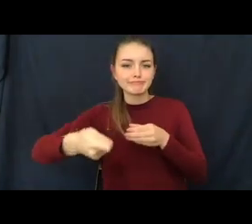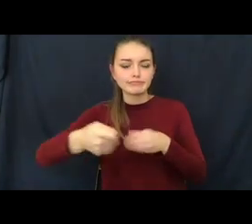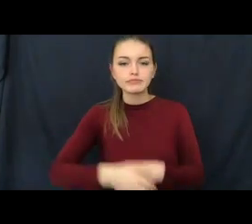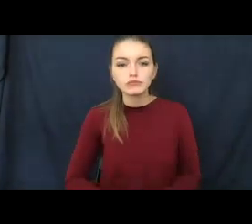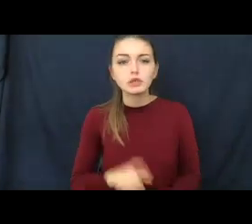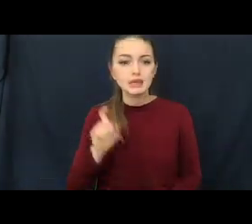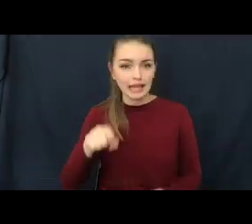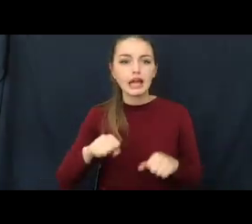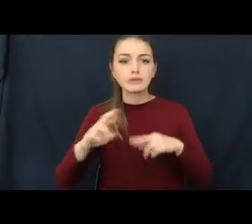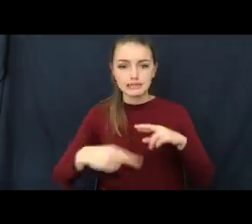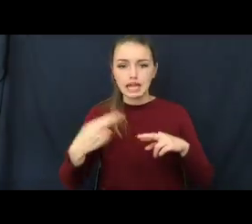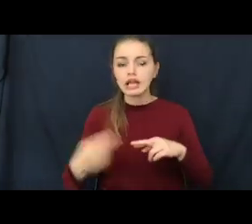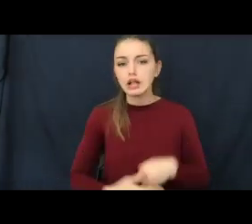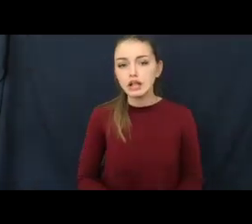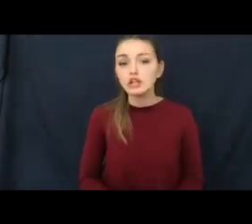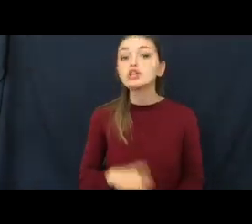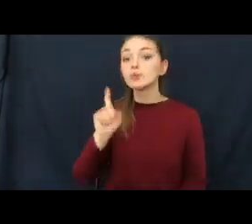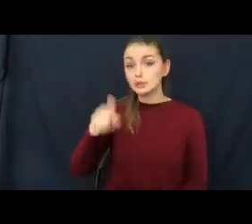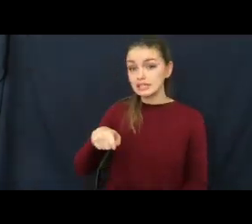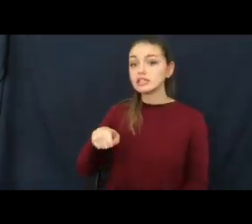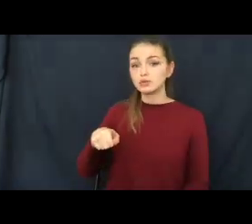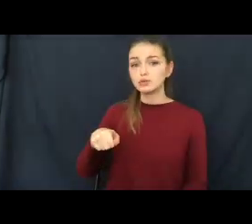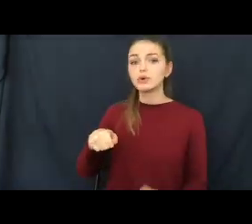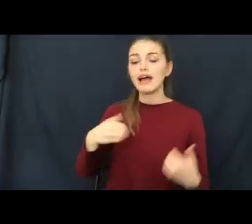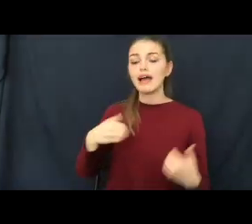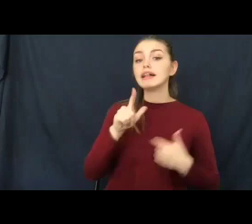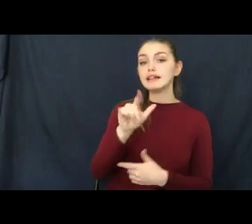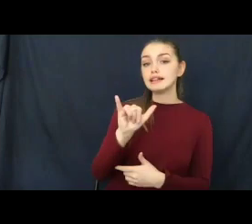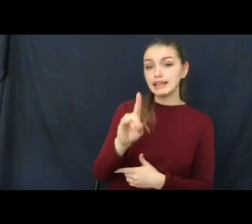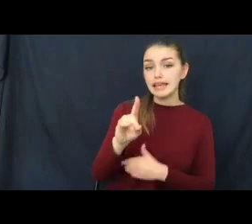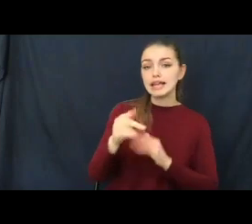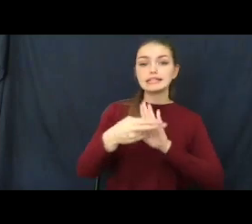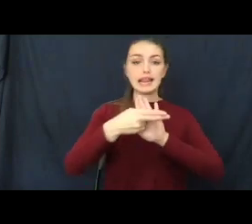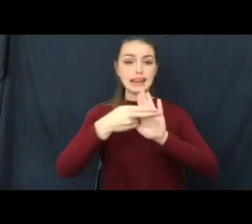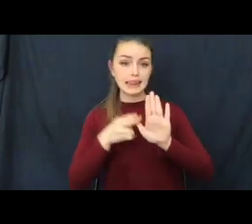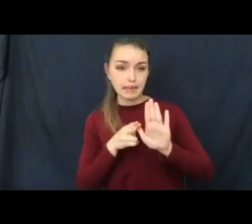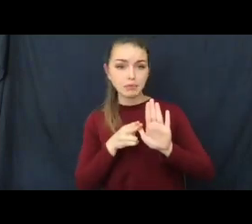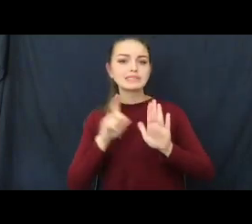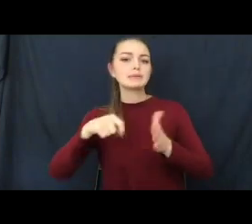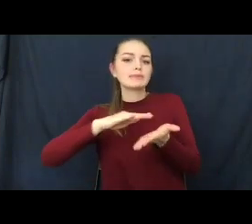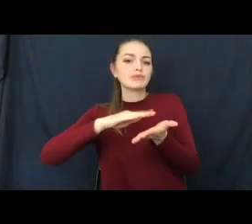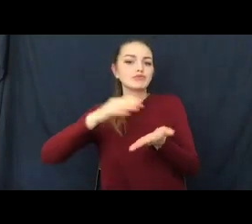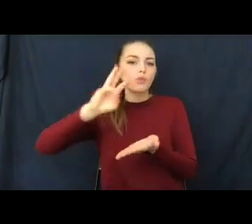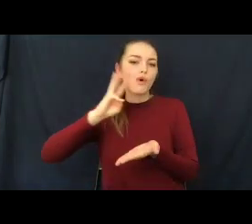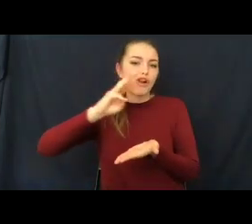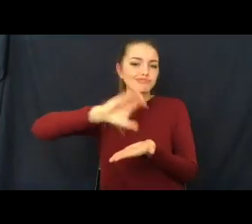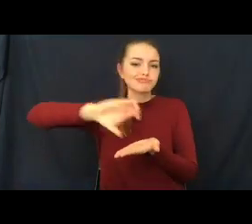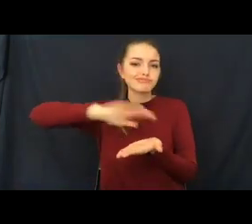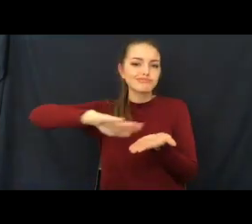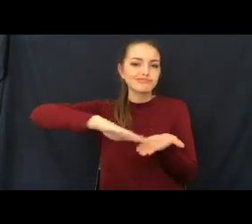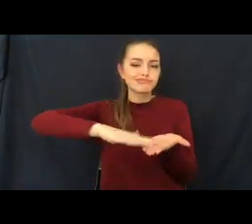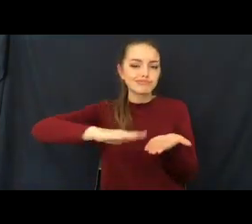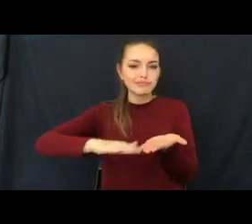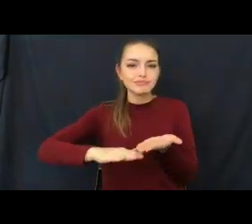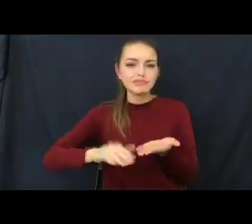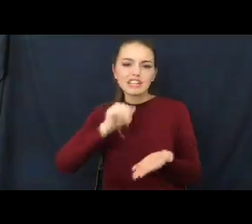an You important thing, right? It does need to Yeah. be lids and labels and a rinse. So you can't have any. This is a balled